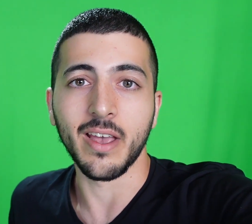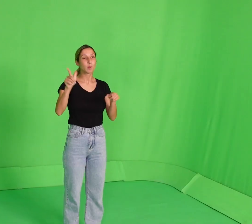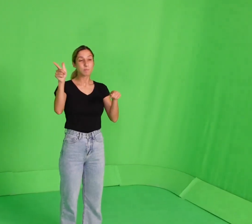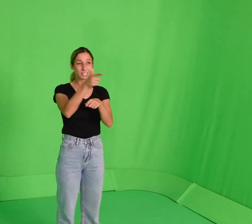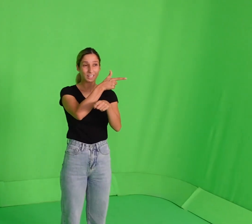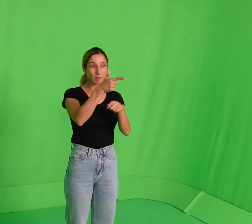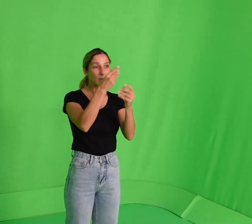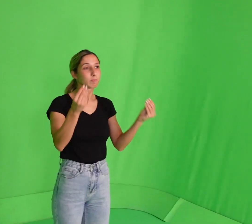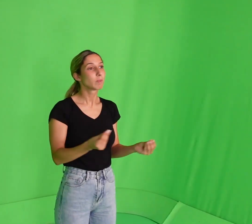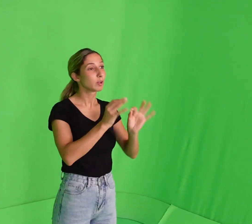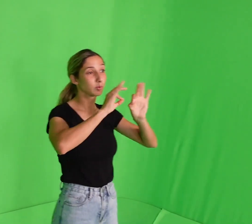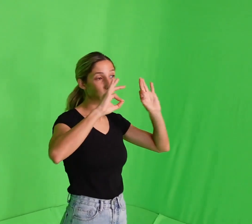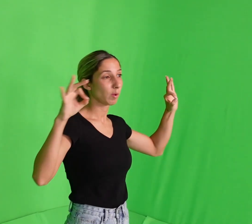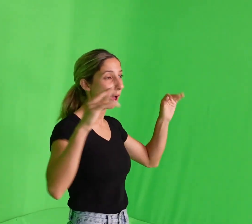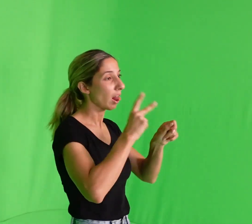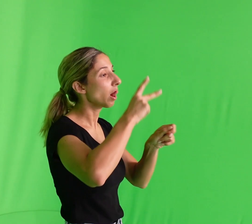AI.